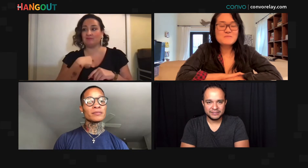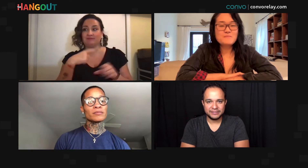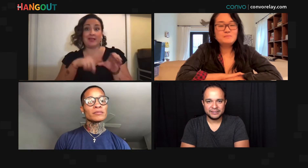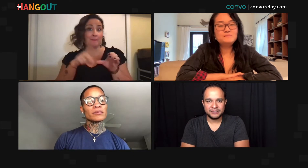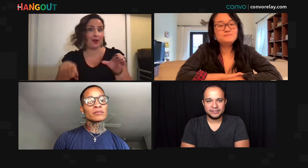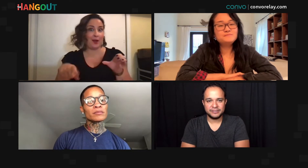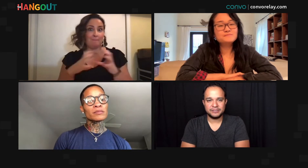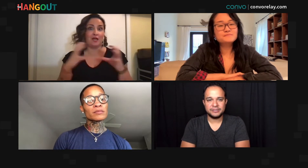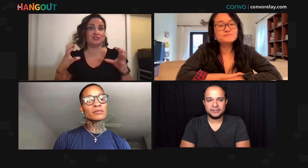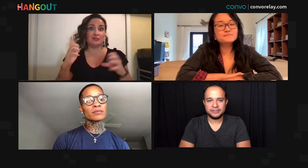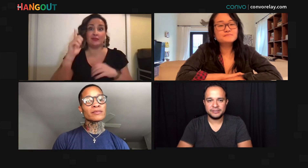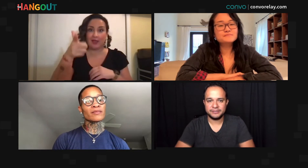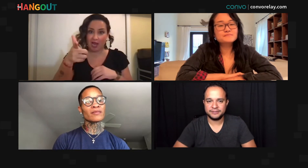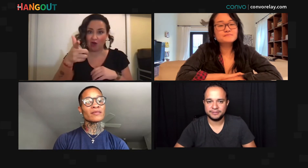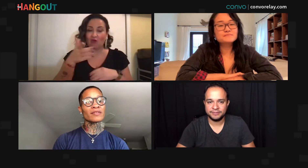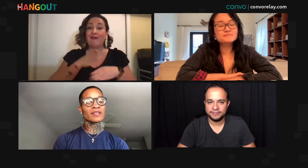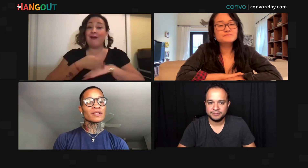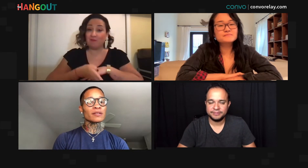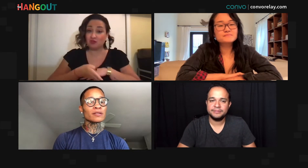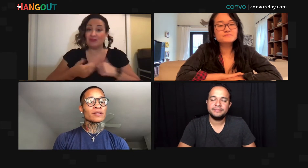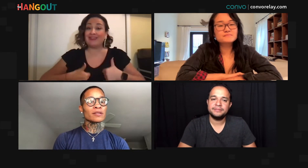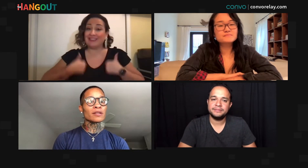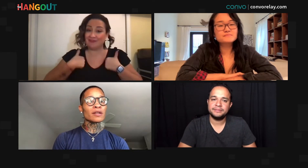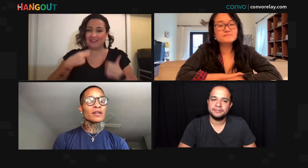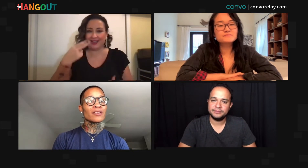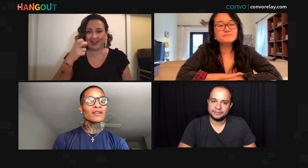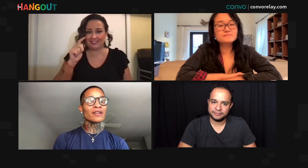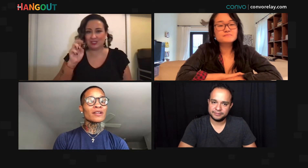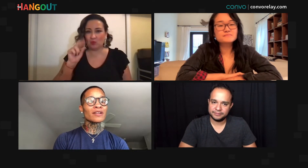journey was a little bit different. I came out much later in life.